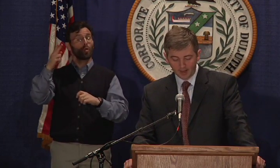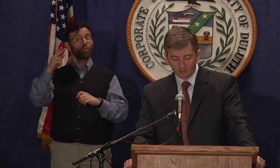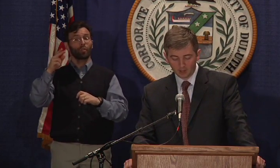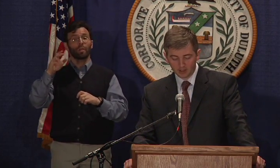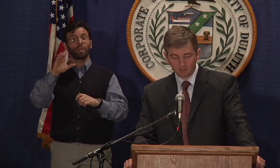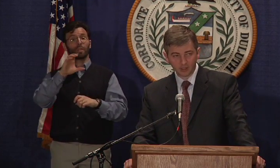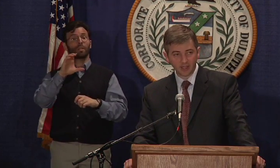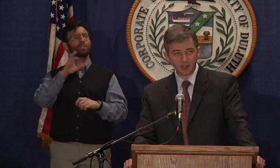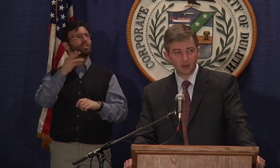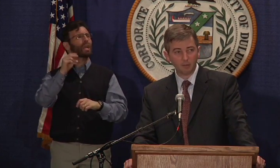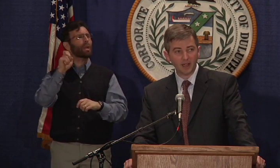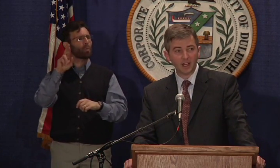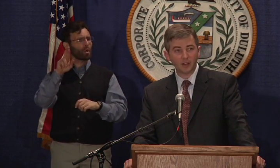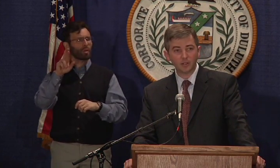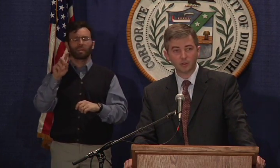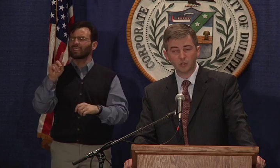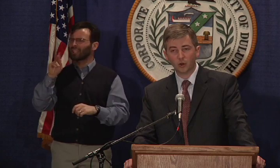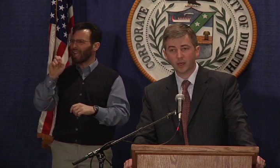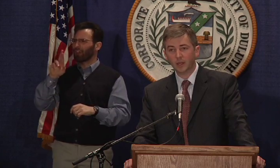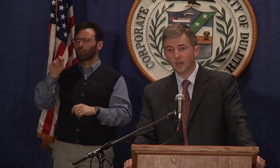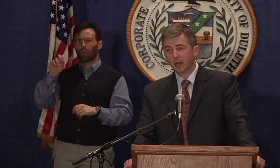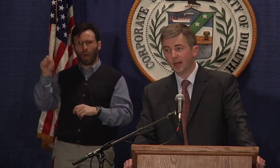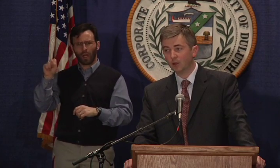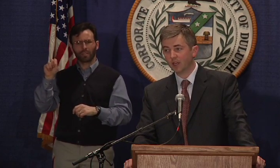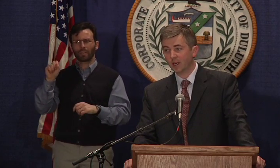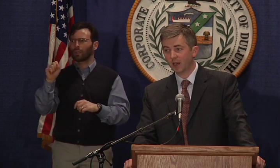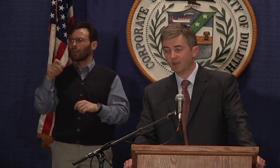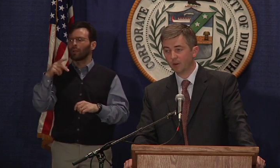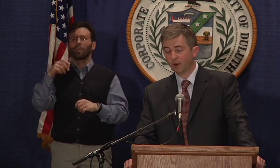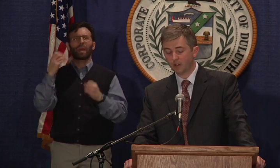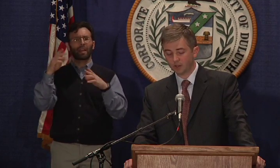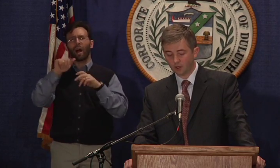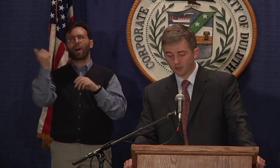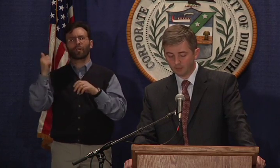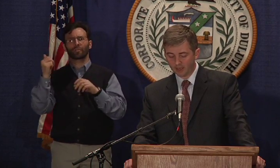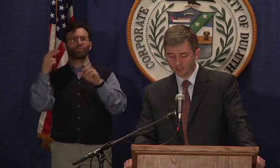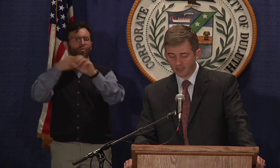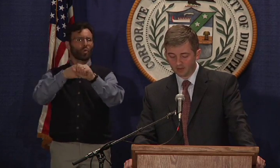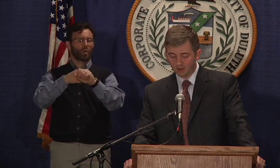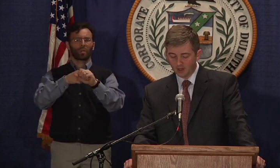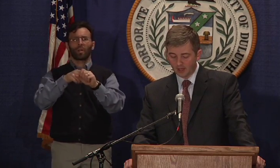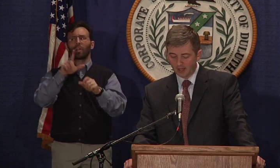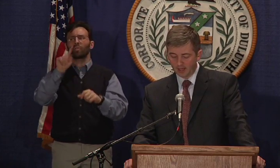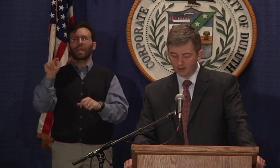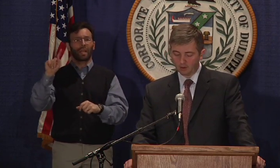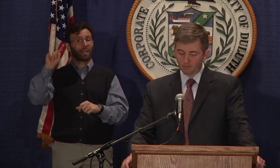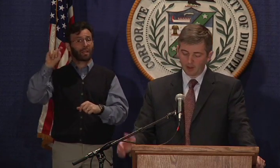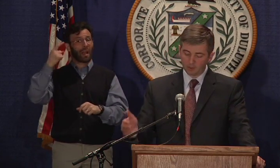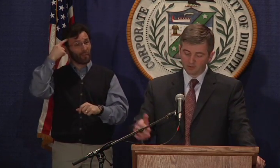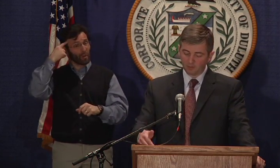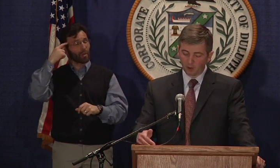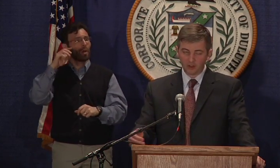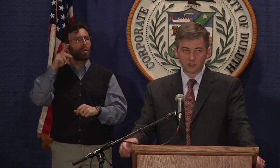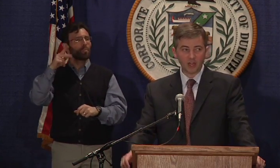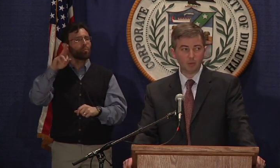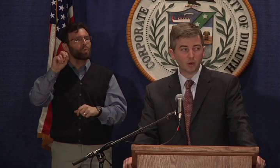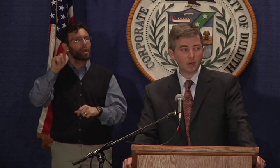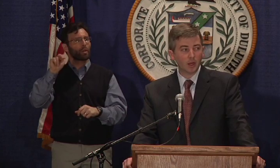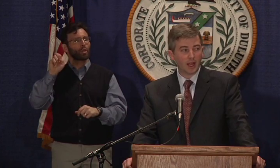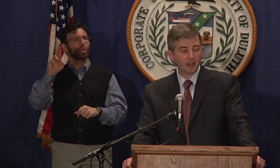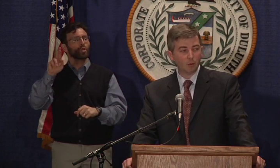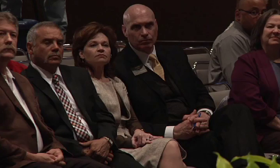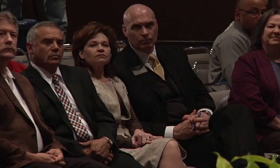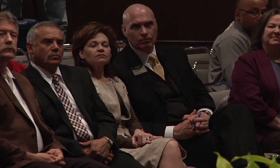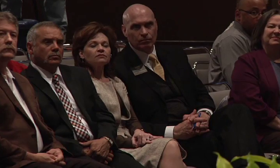Ross and Pat Mullen in particular, and many others who joined Lieutenant Governor Pretner-Solon, myself, and members of both the